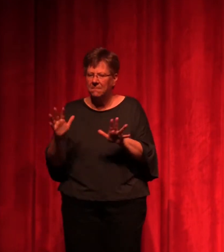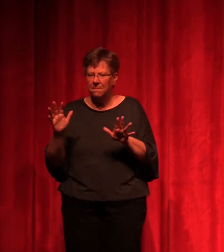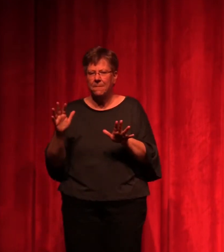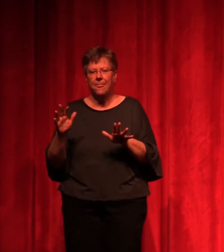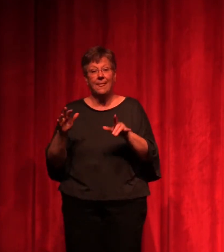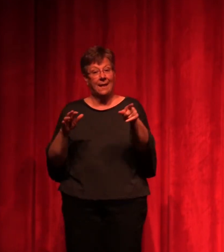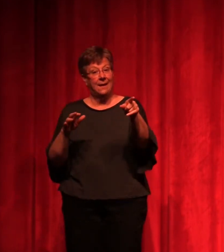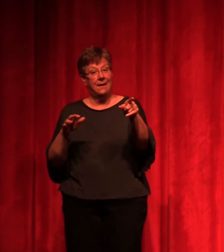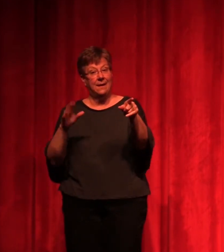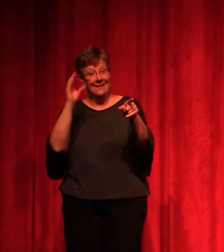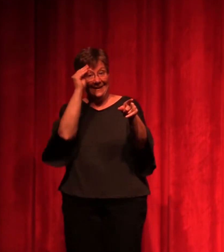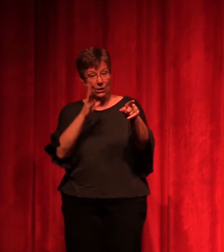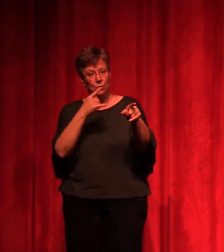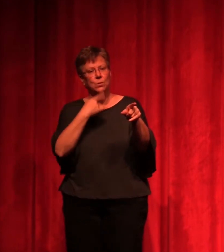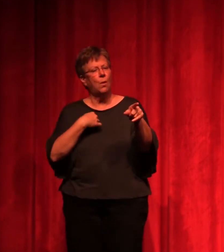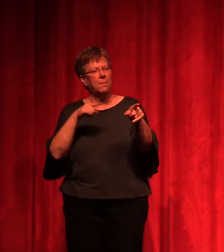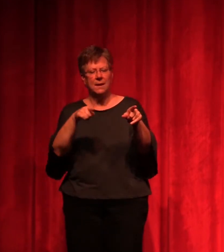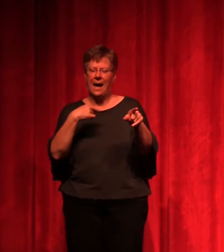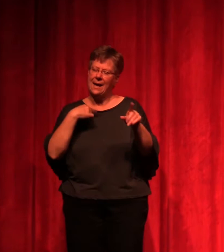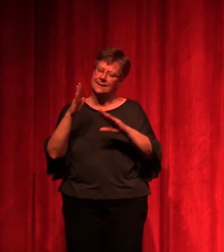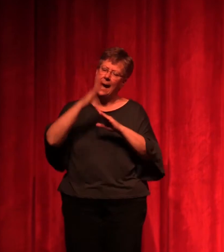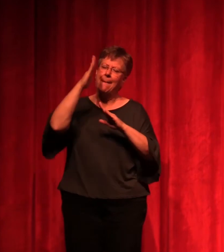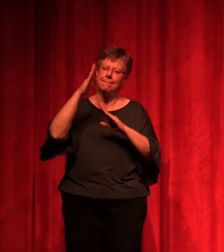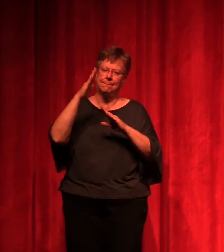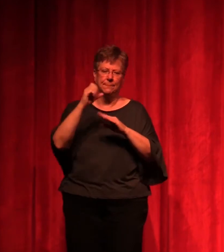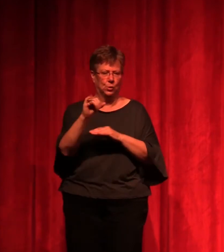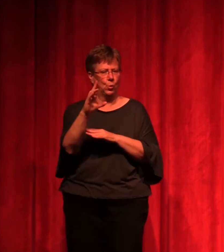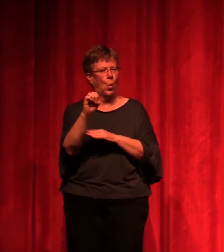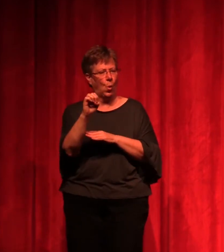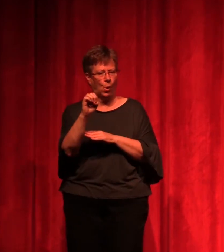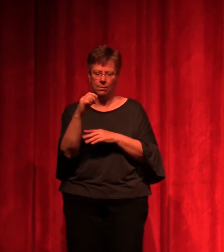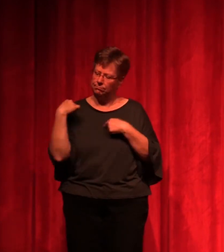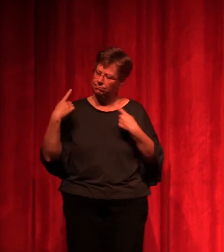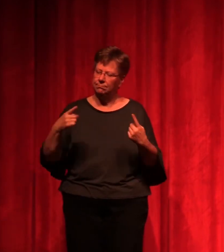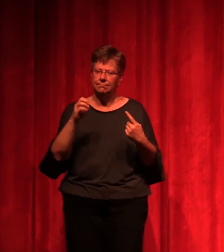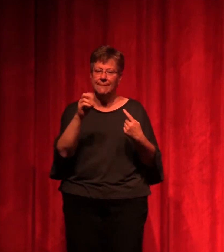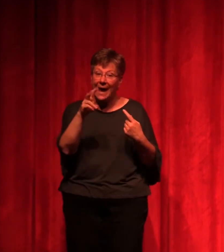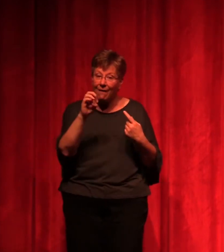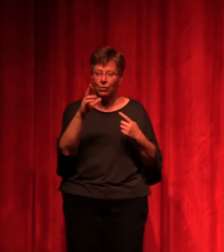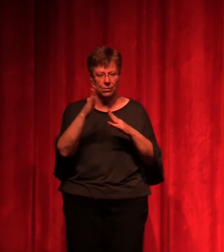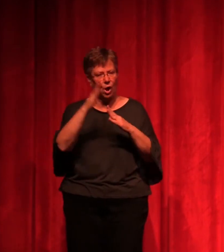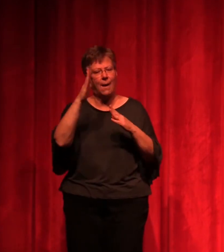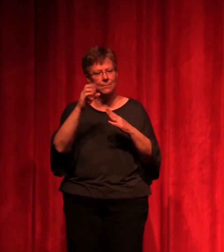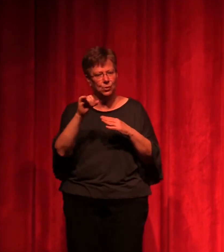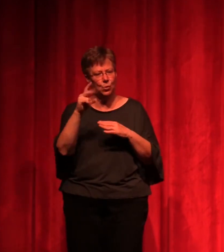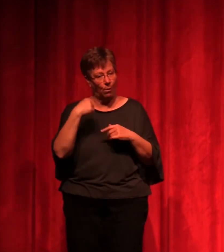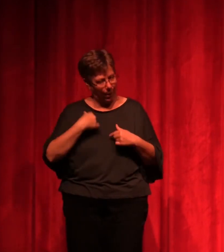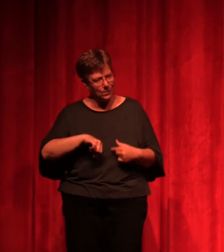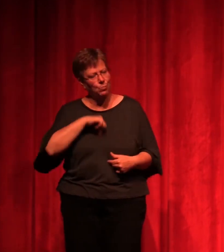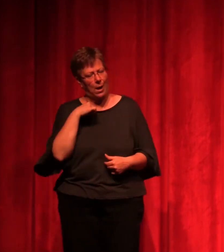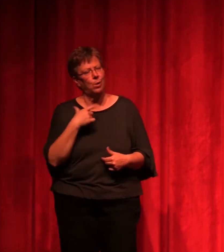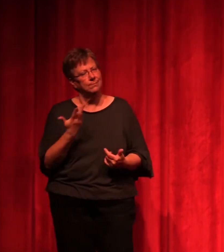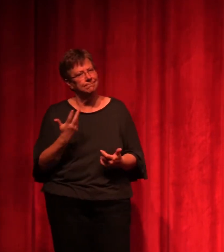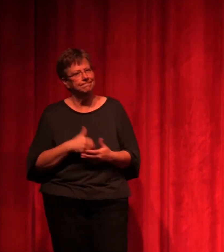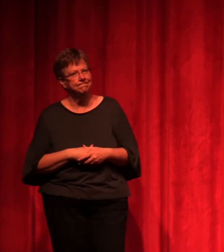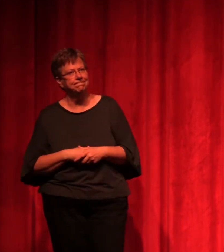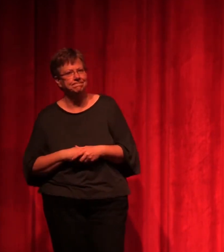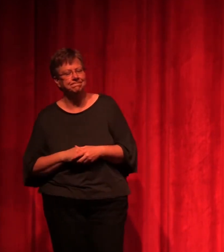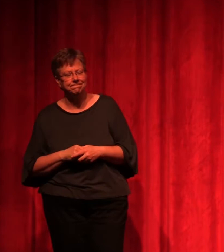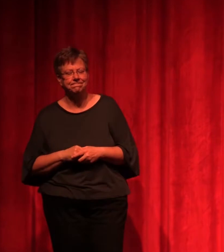that I got the highest score that he's ever get out as head instructor there. So I was proud of that. Thank you.